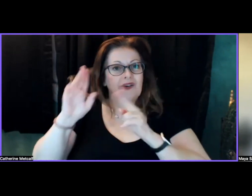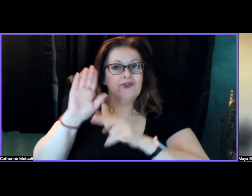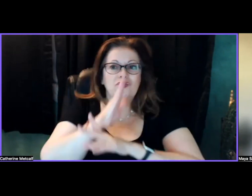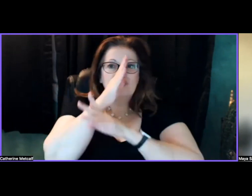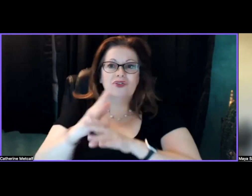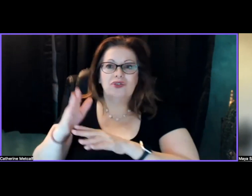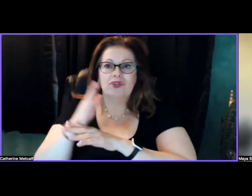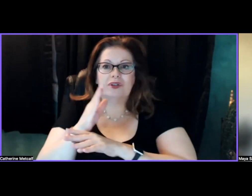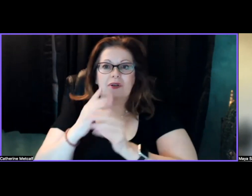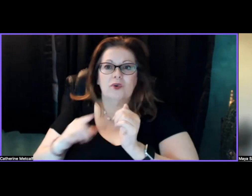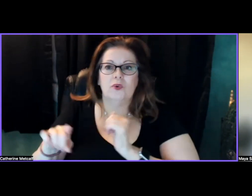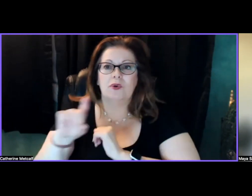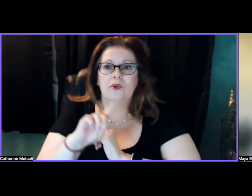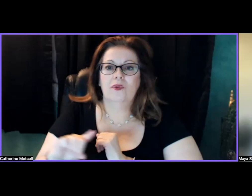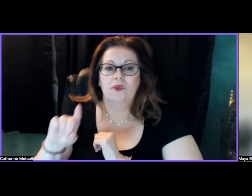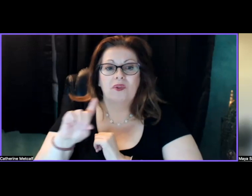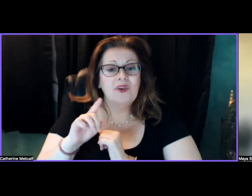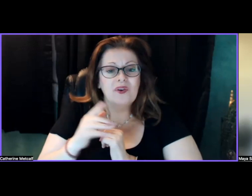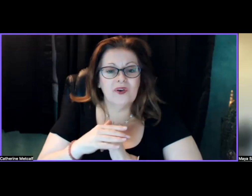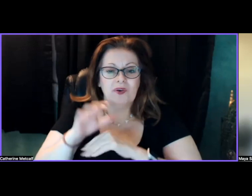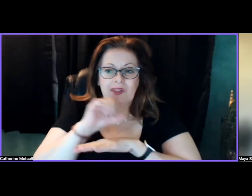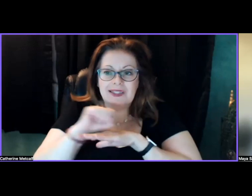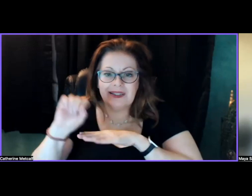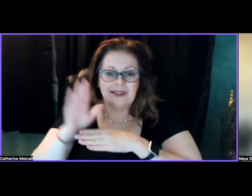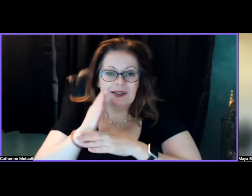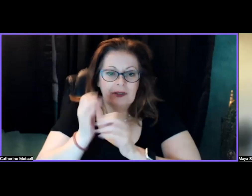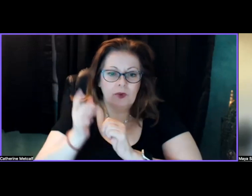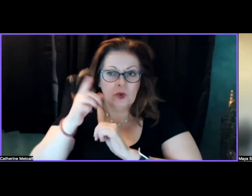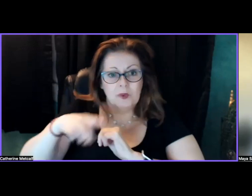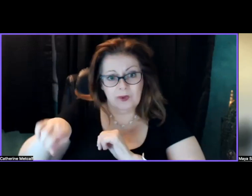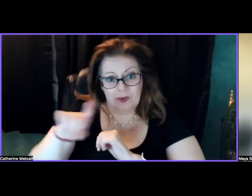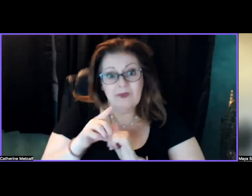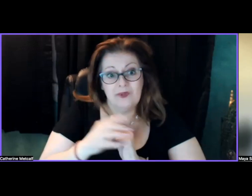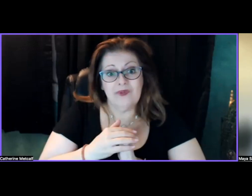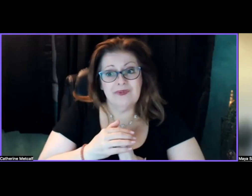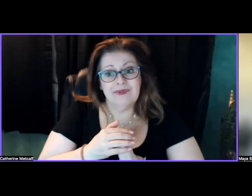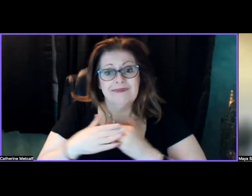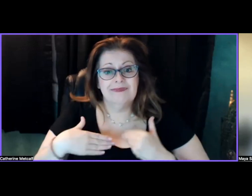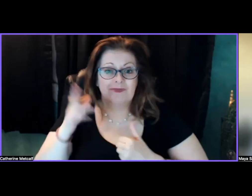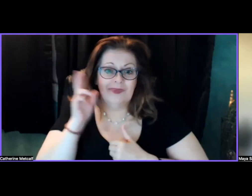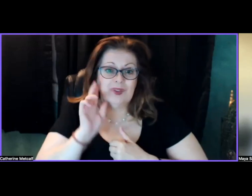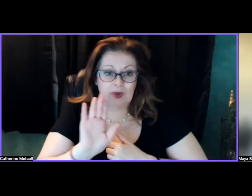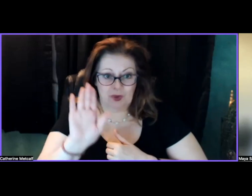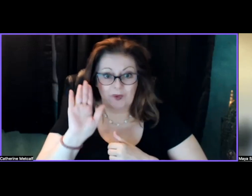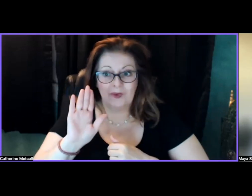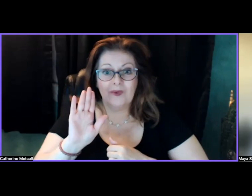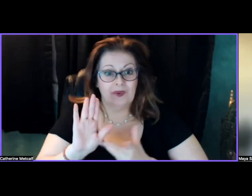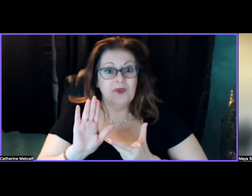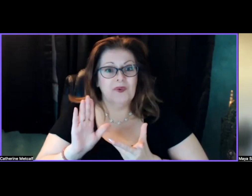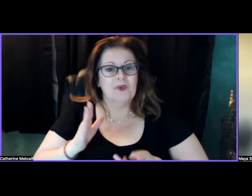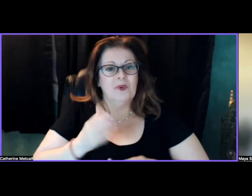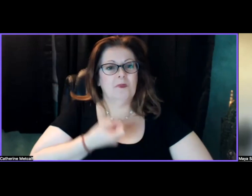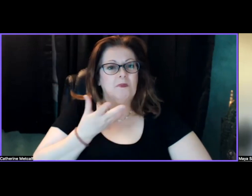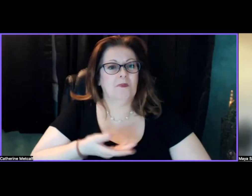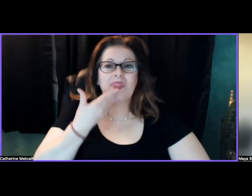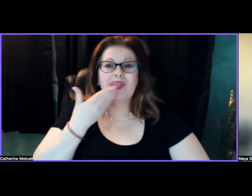virtual stage with you all and to get to hear your wonderful poems. Yeah, thank you to everyone who shared and